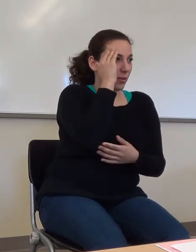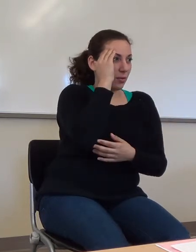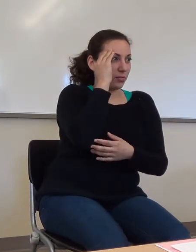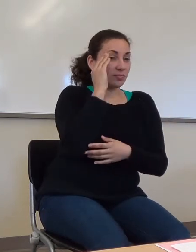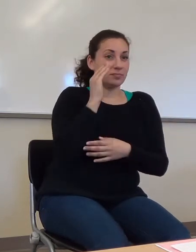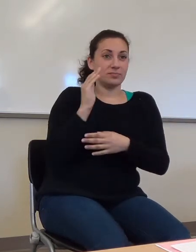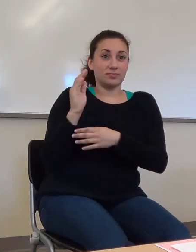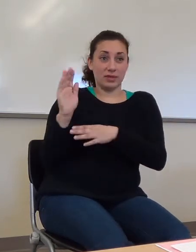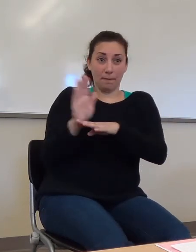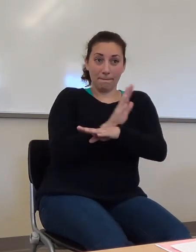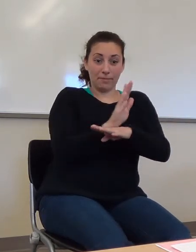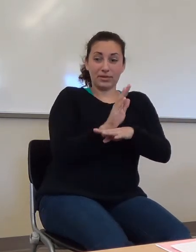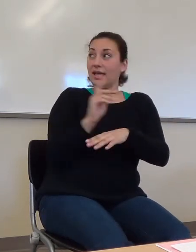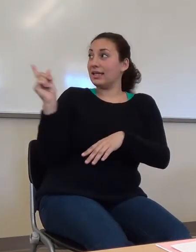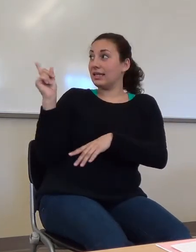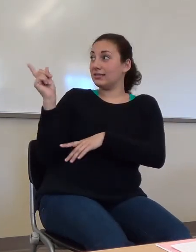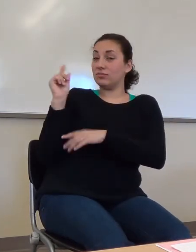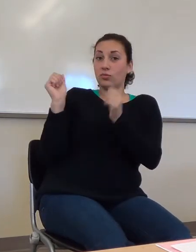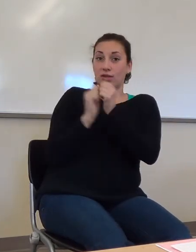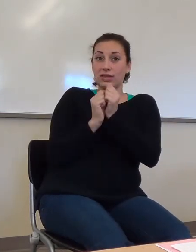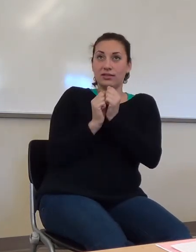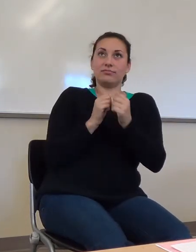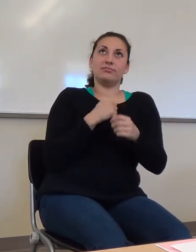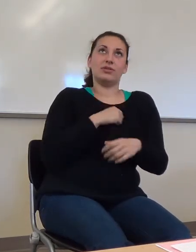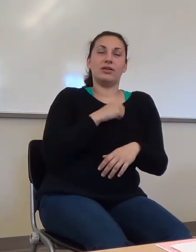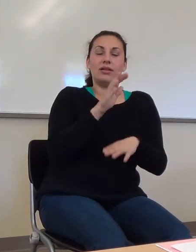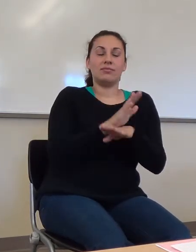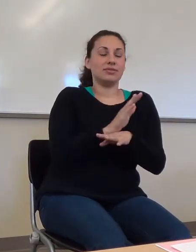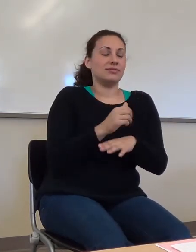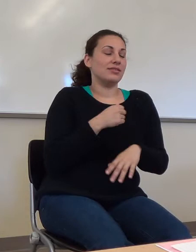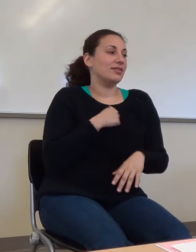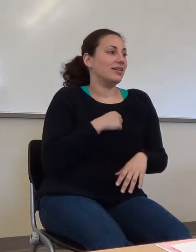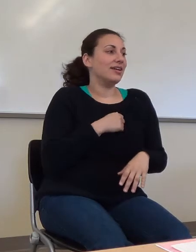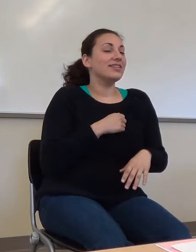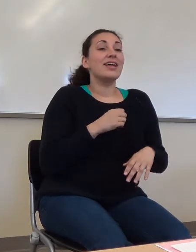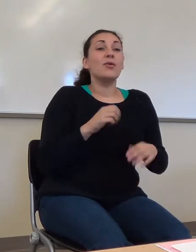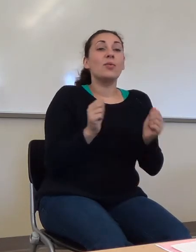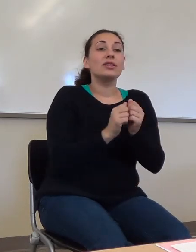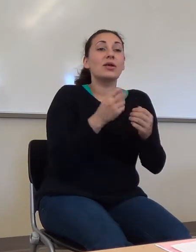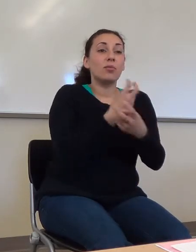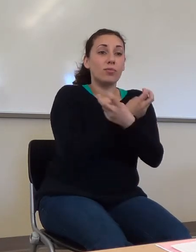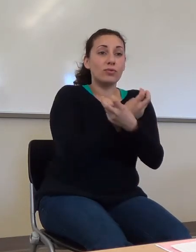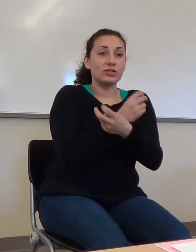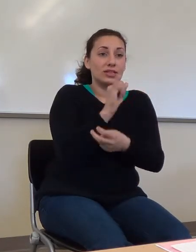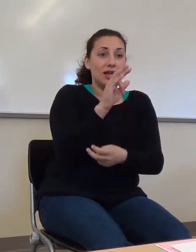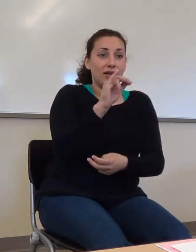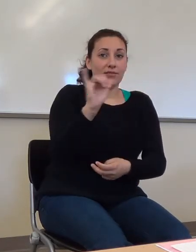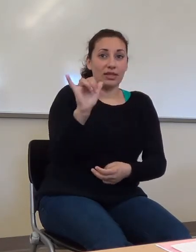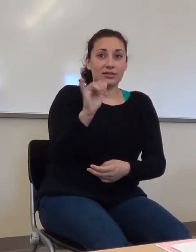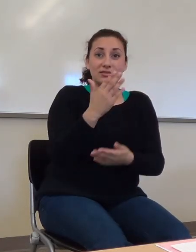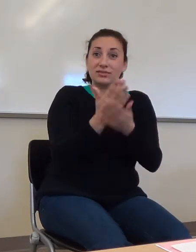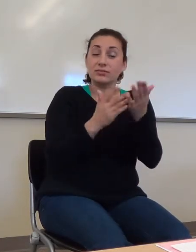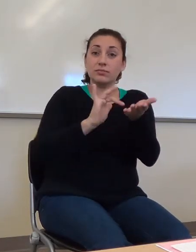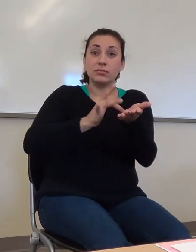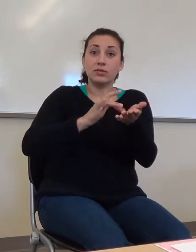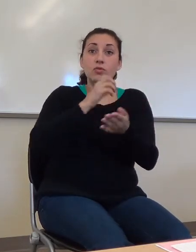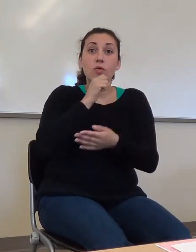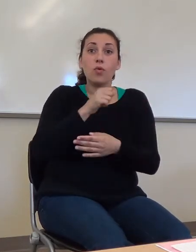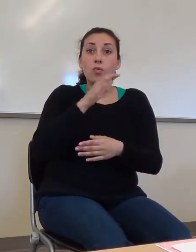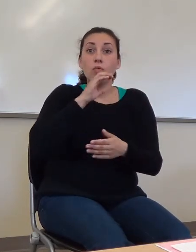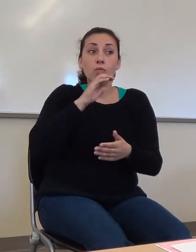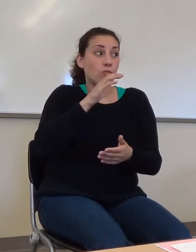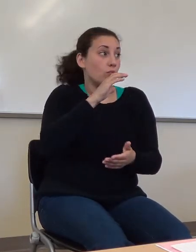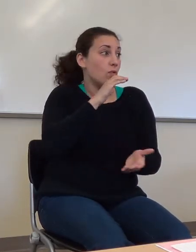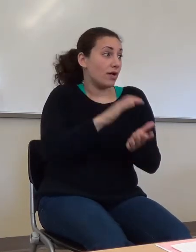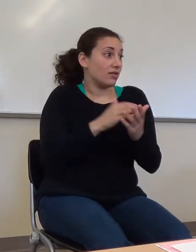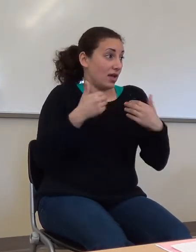business of the poison ivy kind of came down through things like that. Some of those remedies that those old women had many, many years